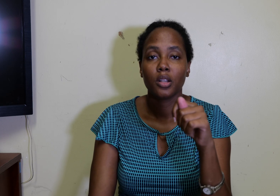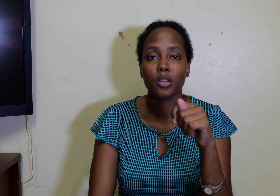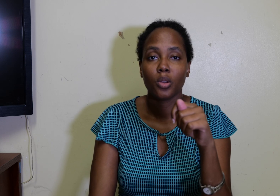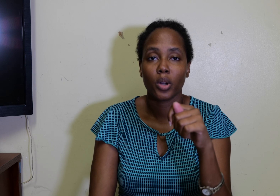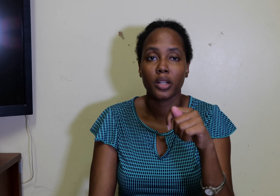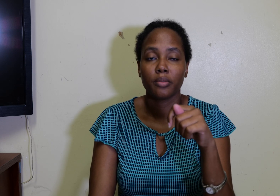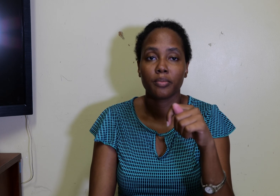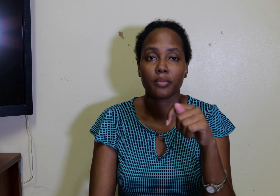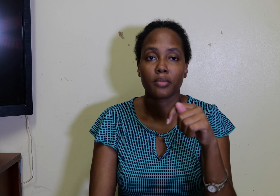Lord.